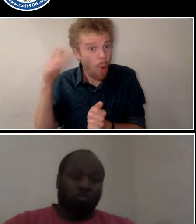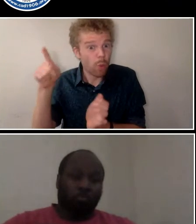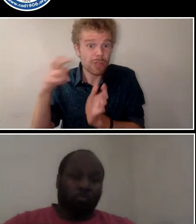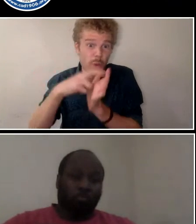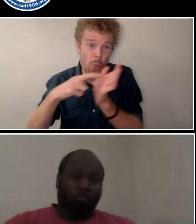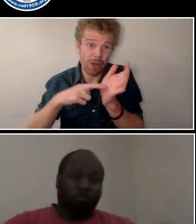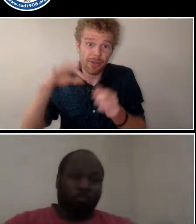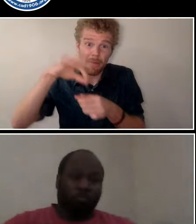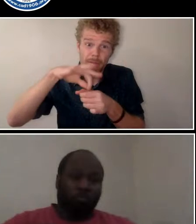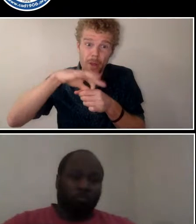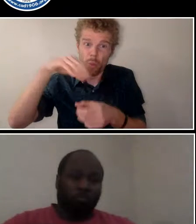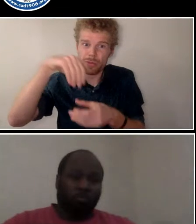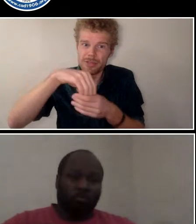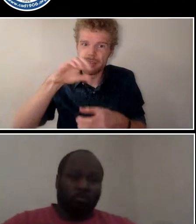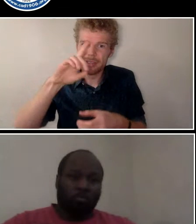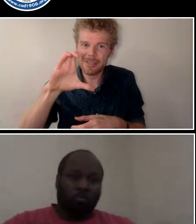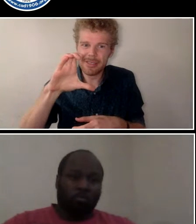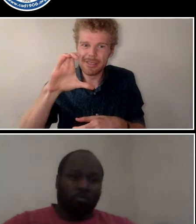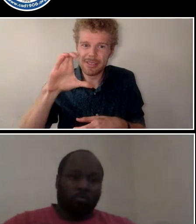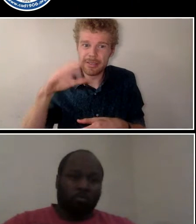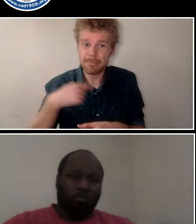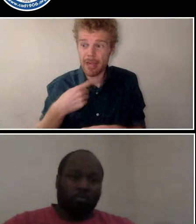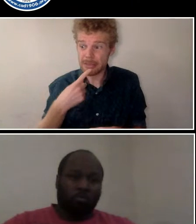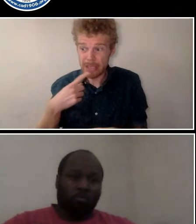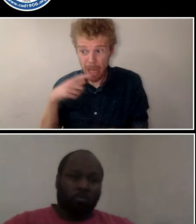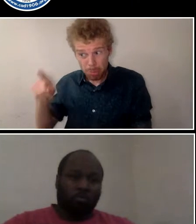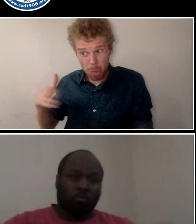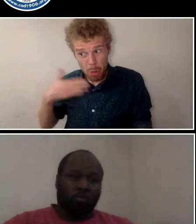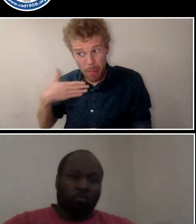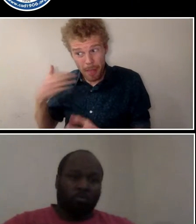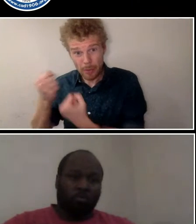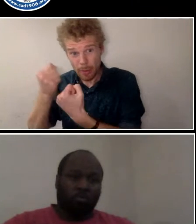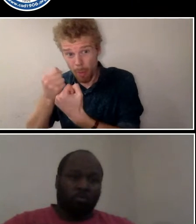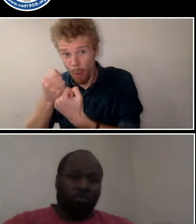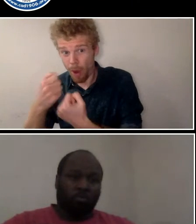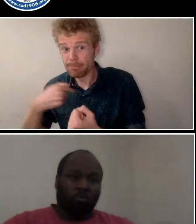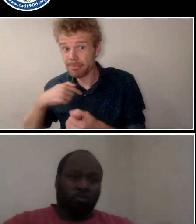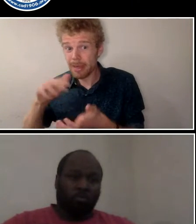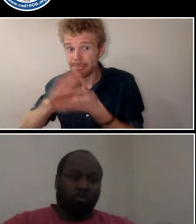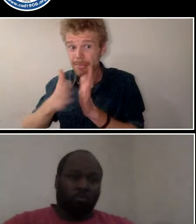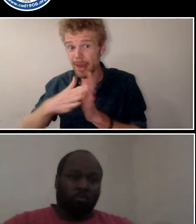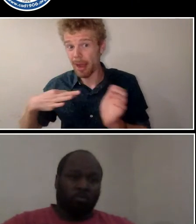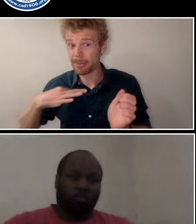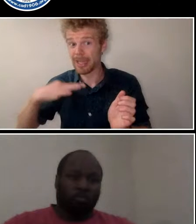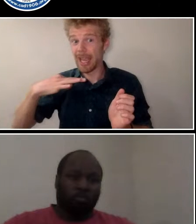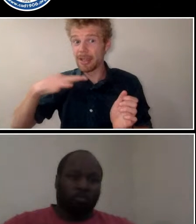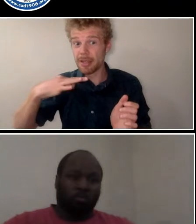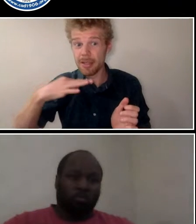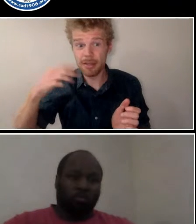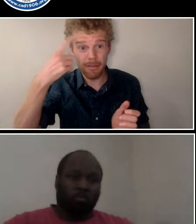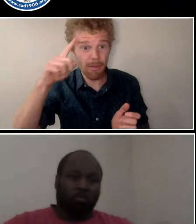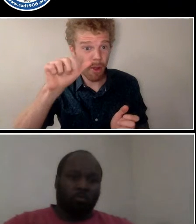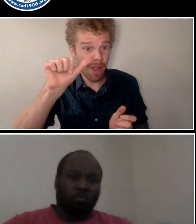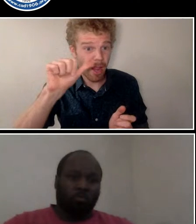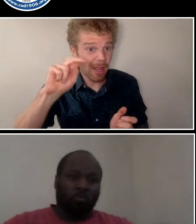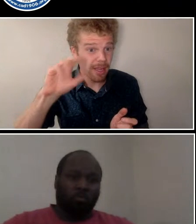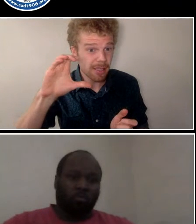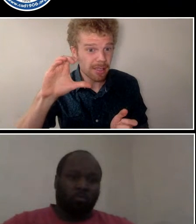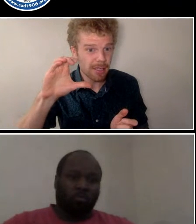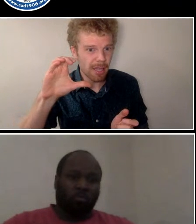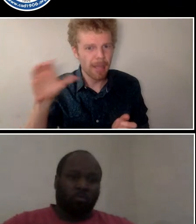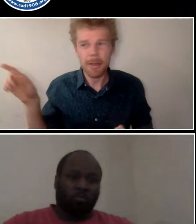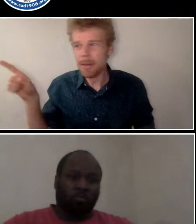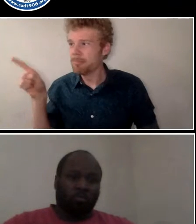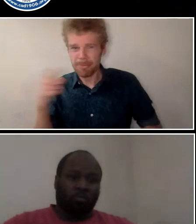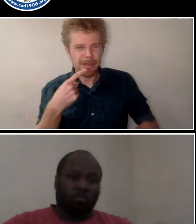signatures, which meant I could essentially ask a few of my deaf neighbors who were registered in DC if they would